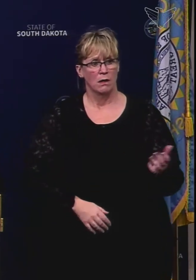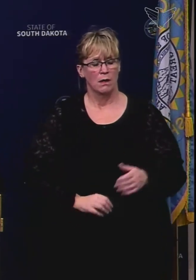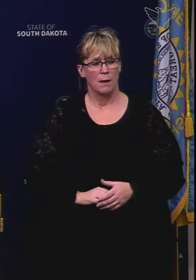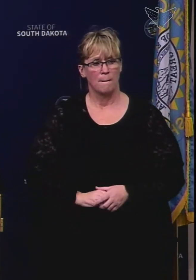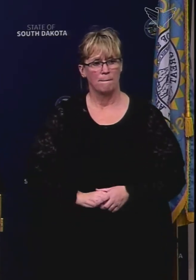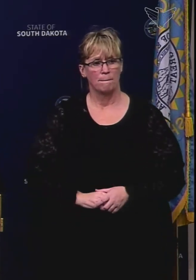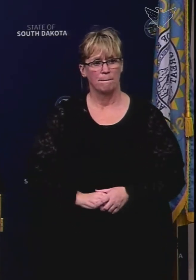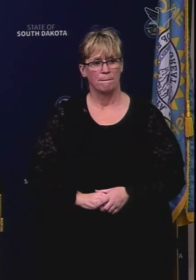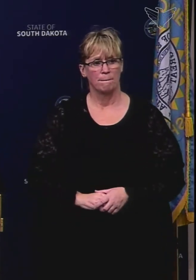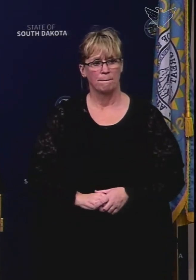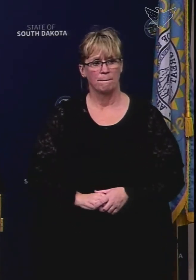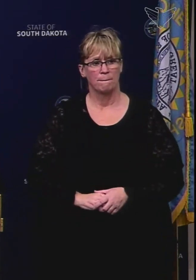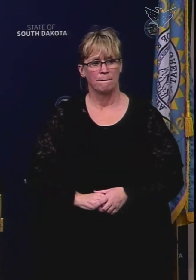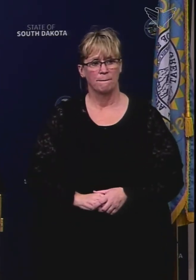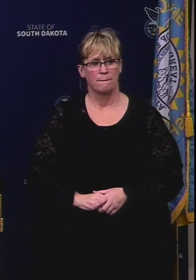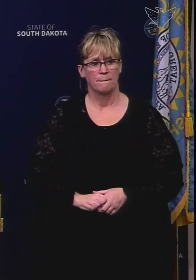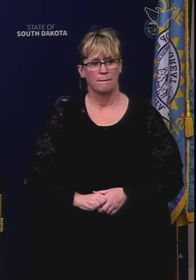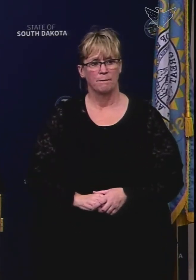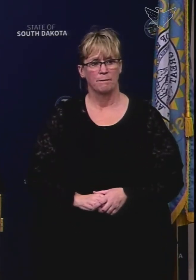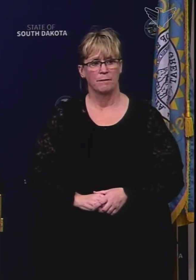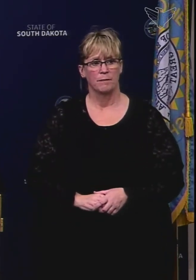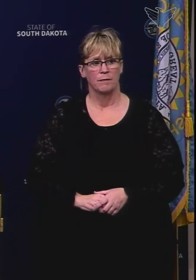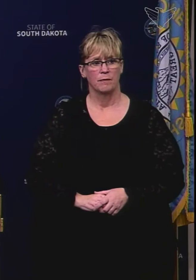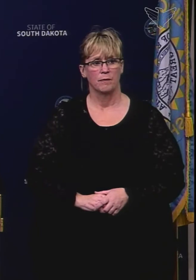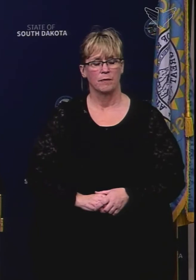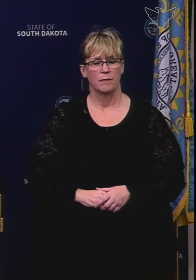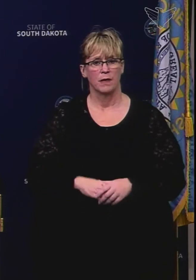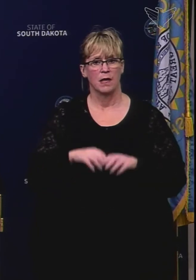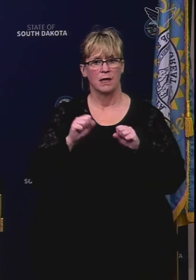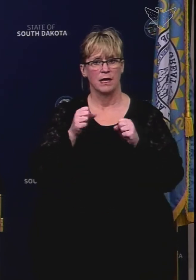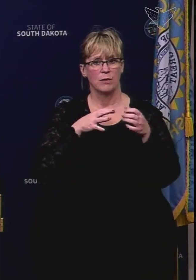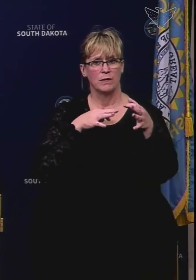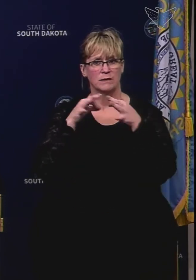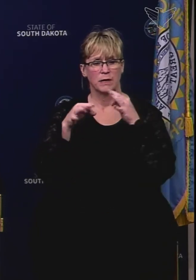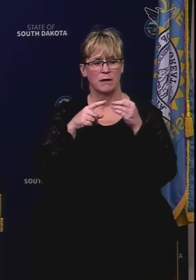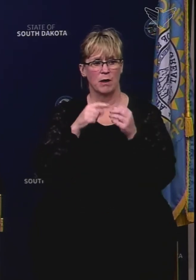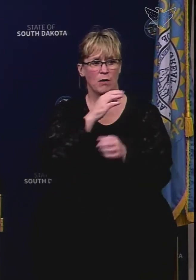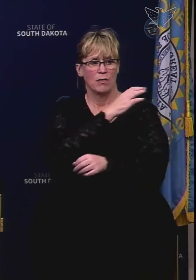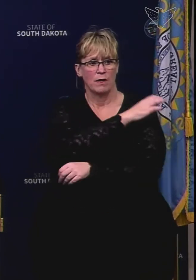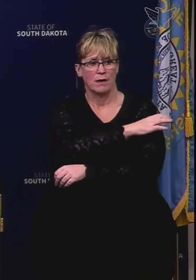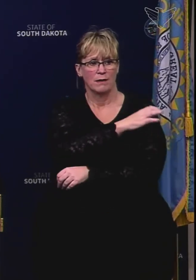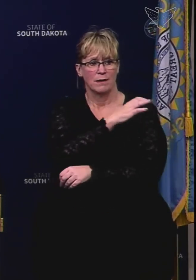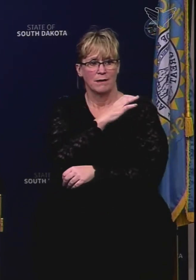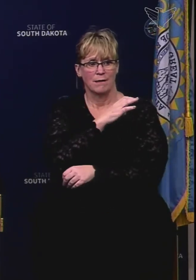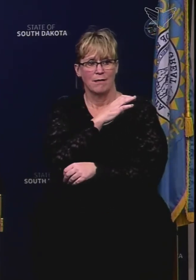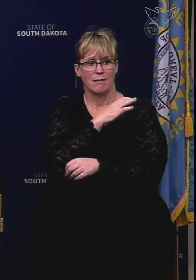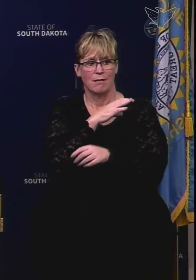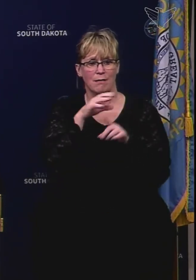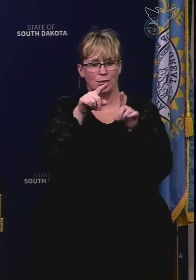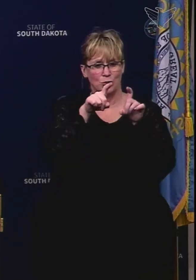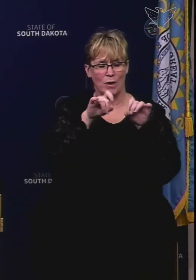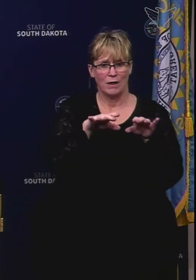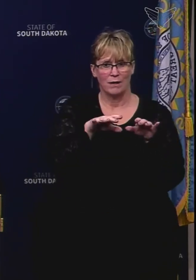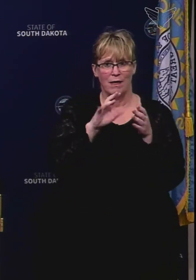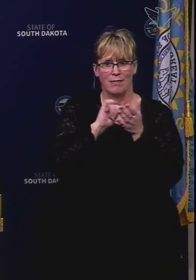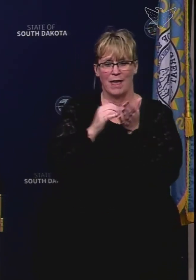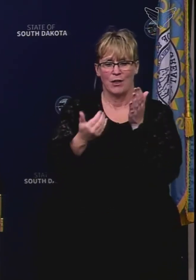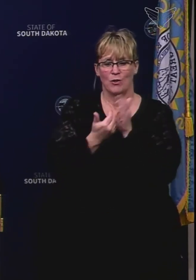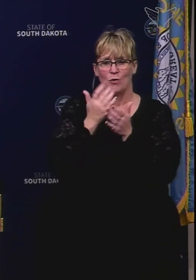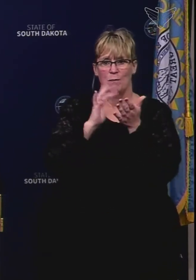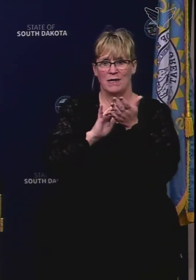discuss the status of the clinical trial involving, I can't pronounce the word properly,